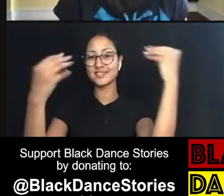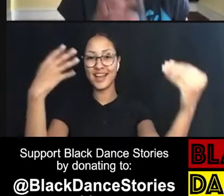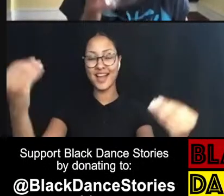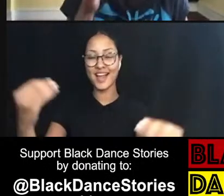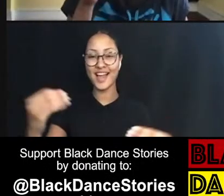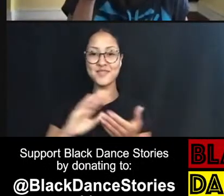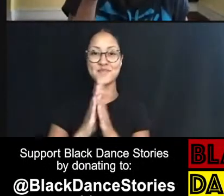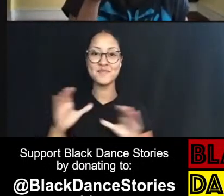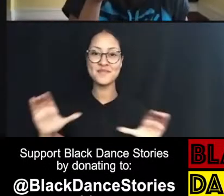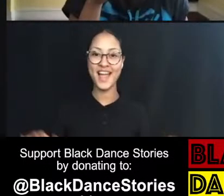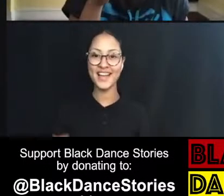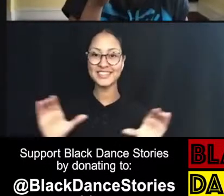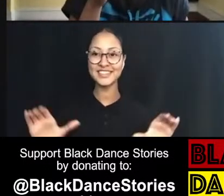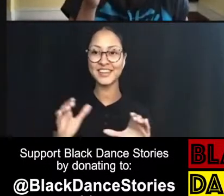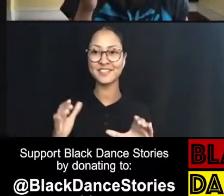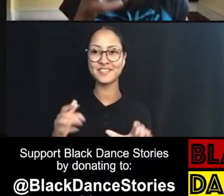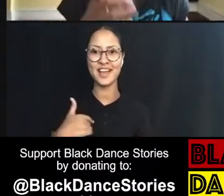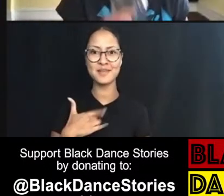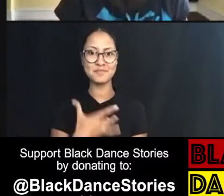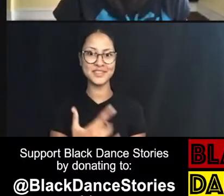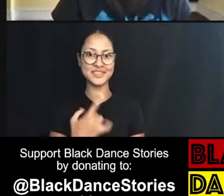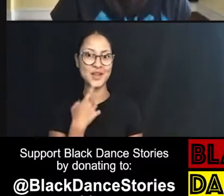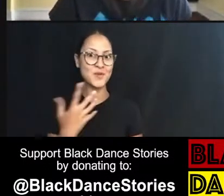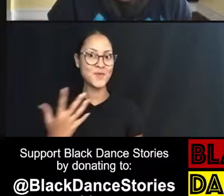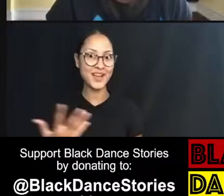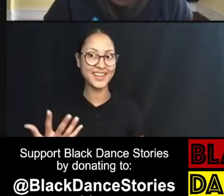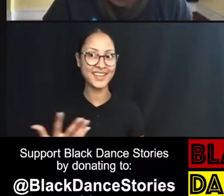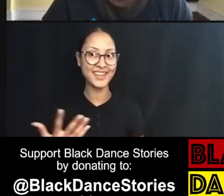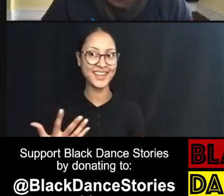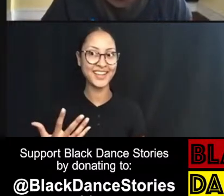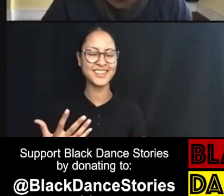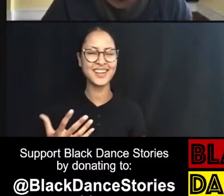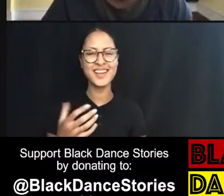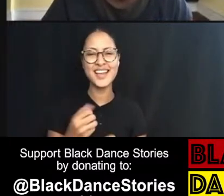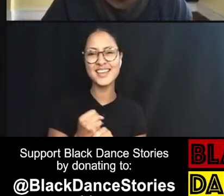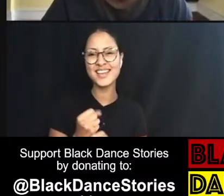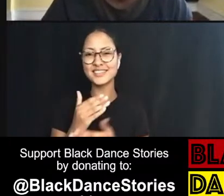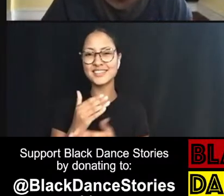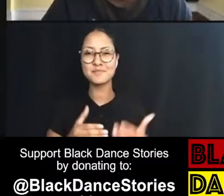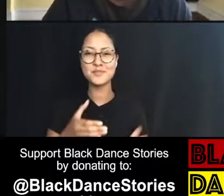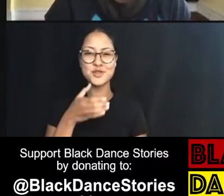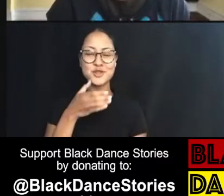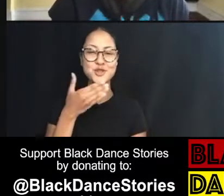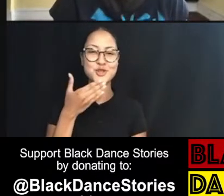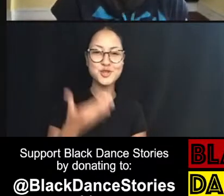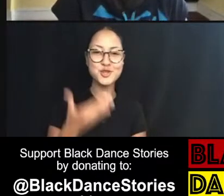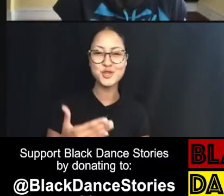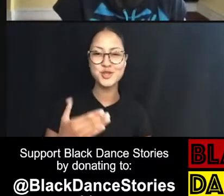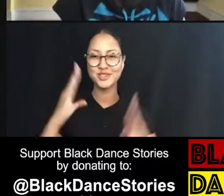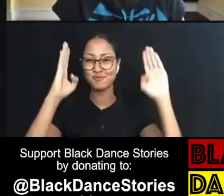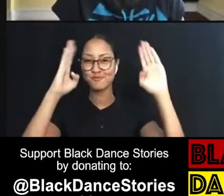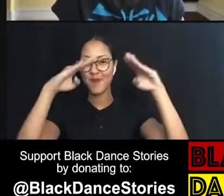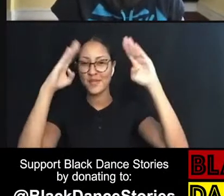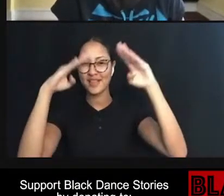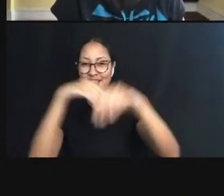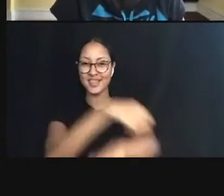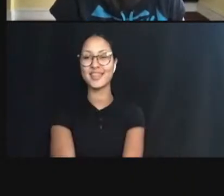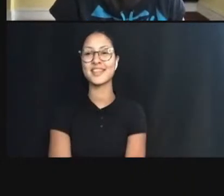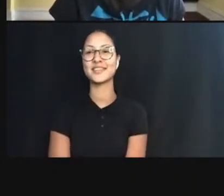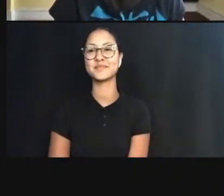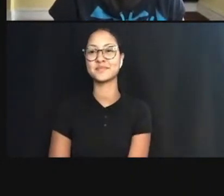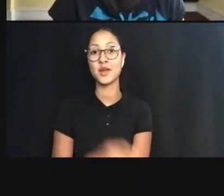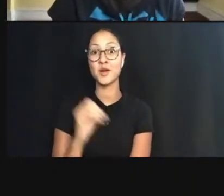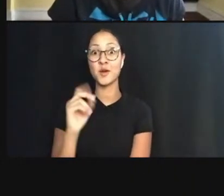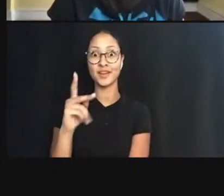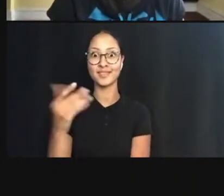What do I usually say? Get into some good trouble. I can't believe I forgot that. Okay, one more time. Go on out there